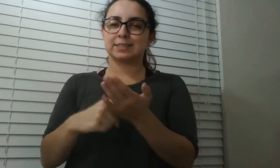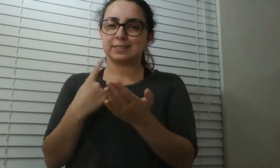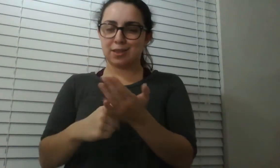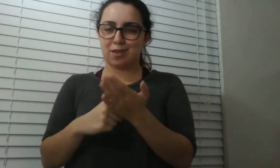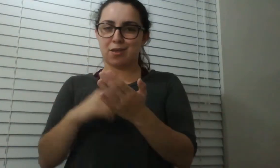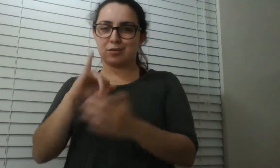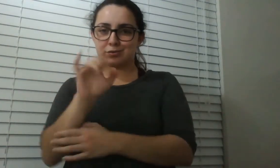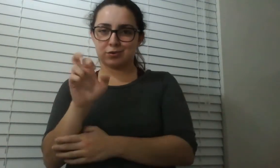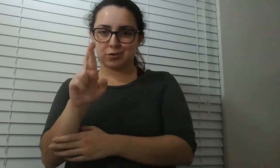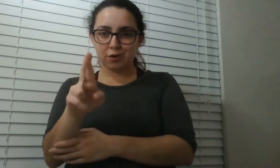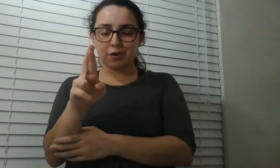found the seed jar.